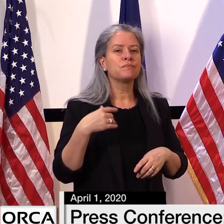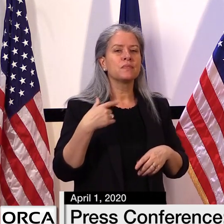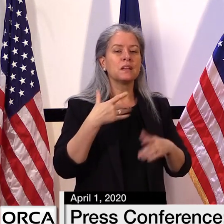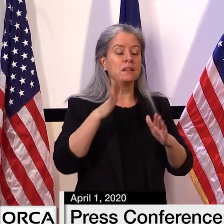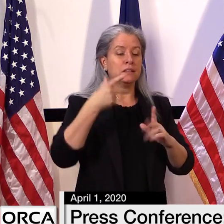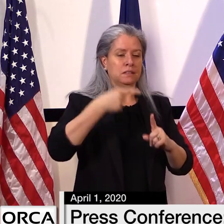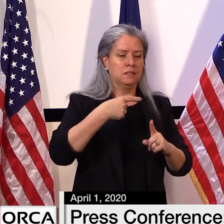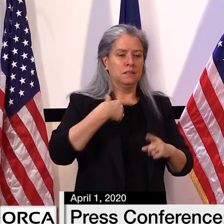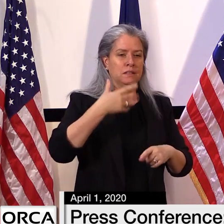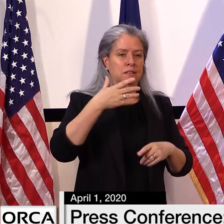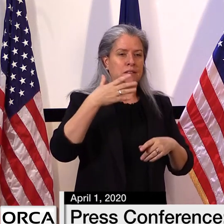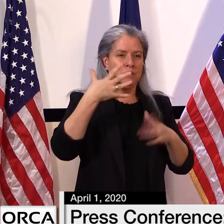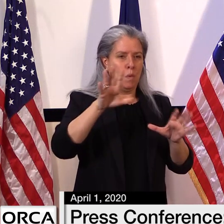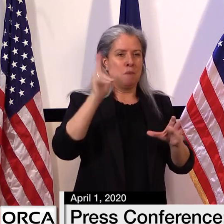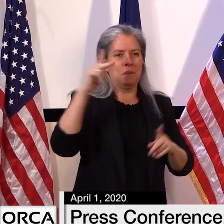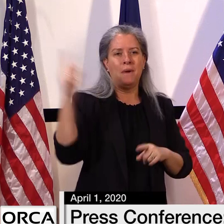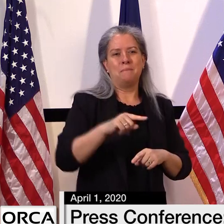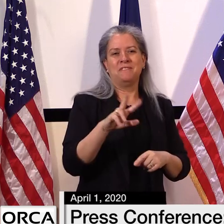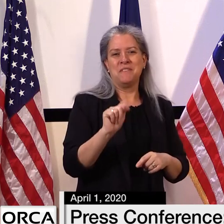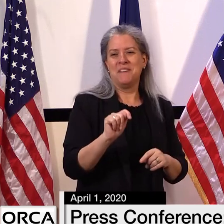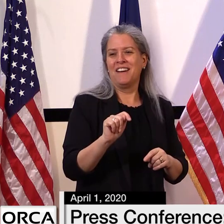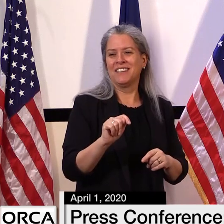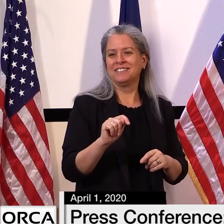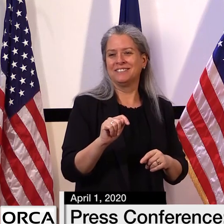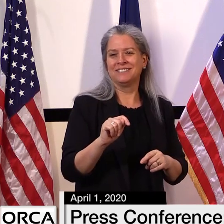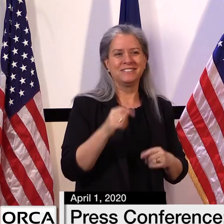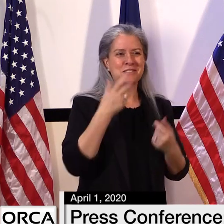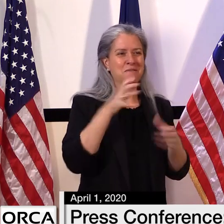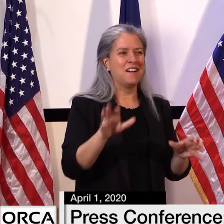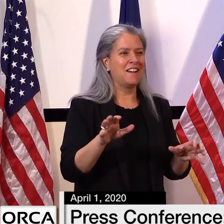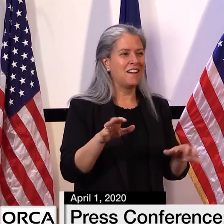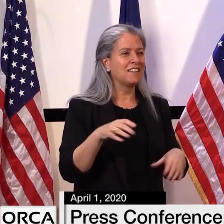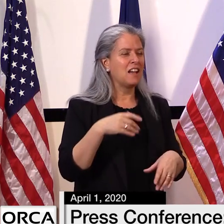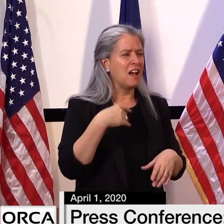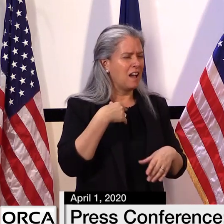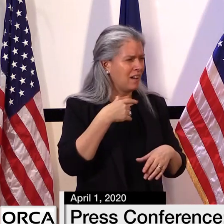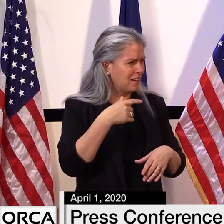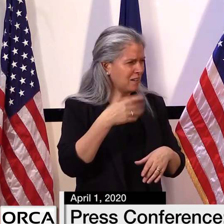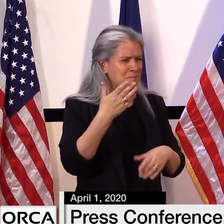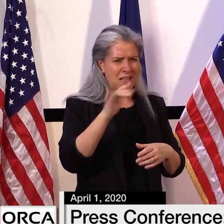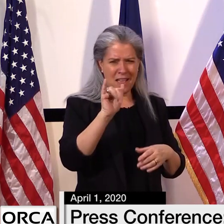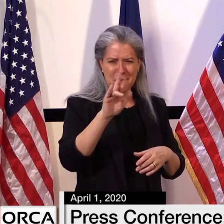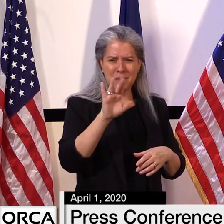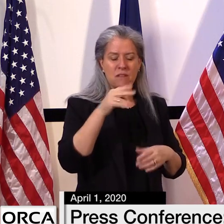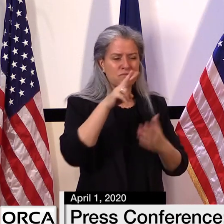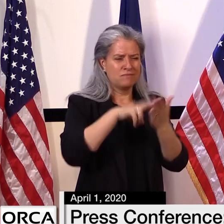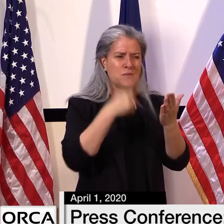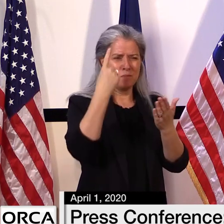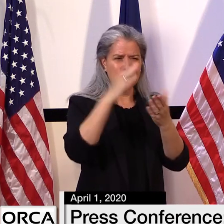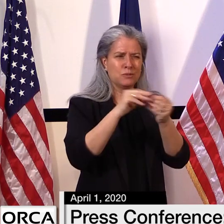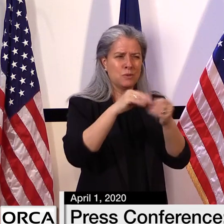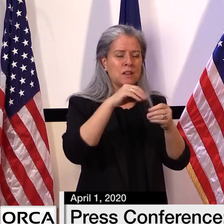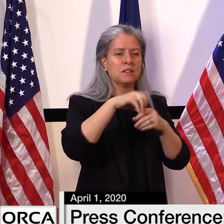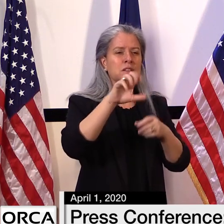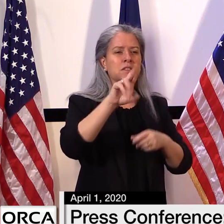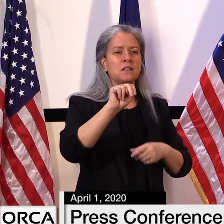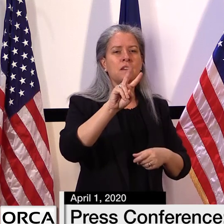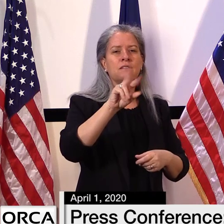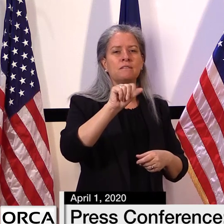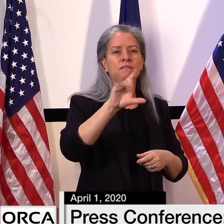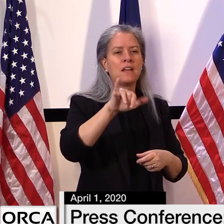Vermont. And that may be those Airbnbs. I read a story this morning where Sun Valley, Idaho,